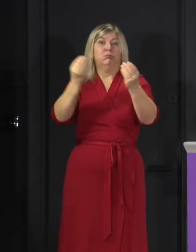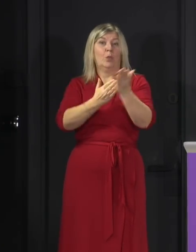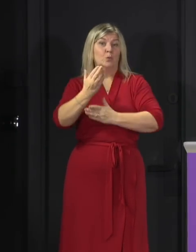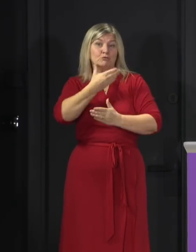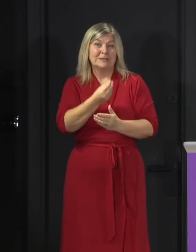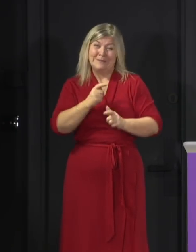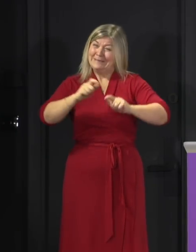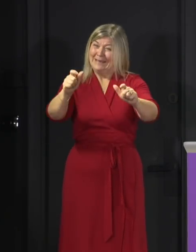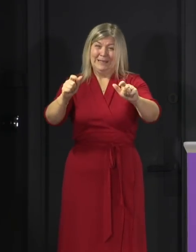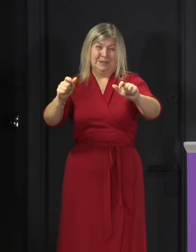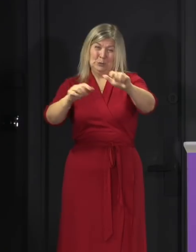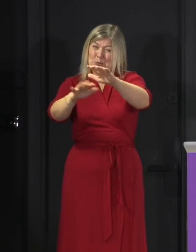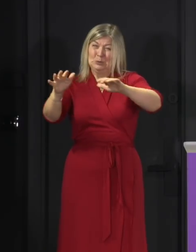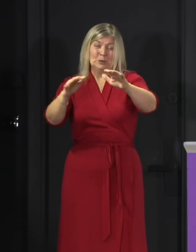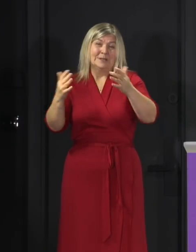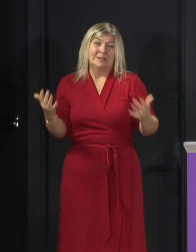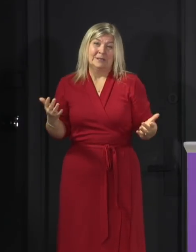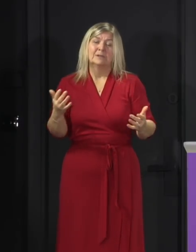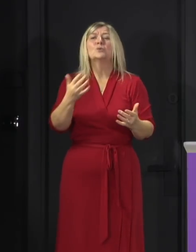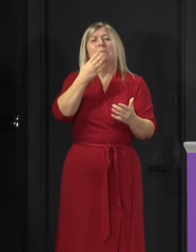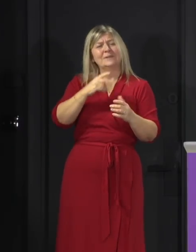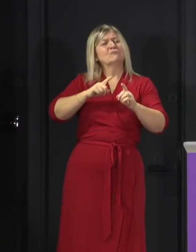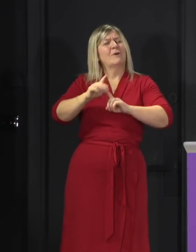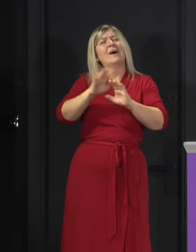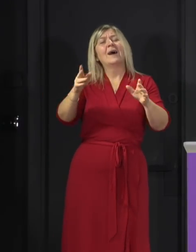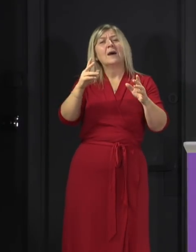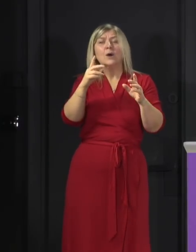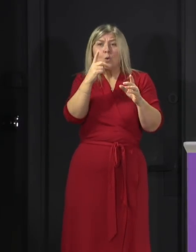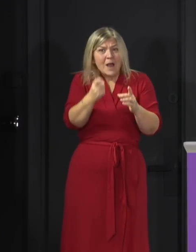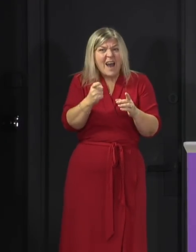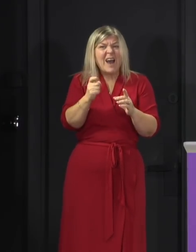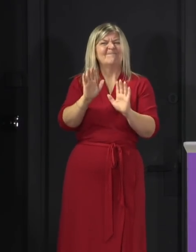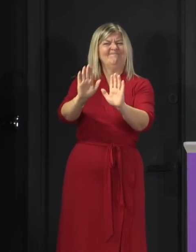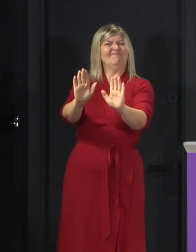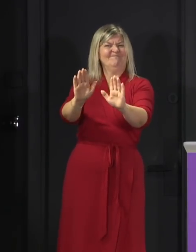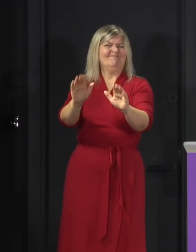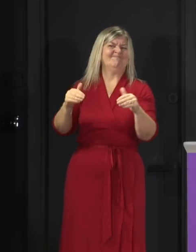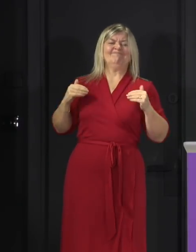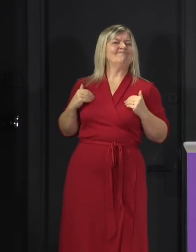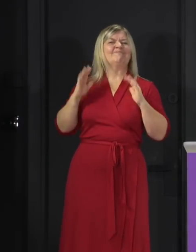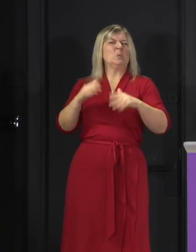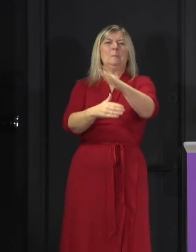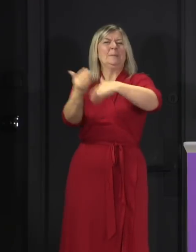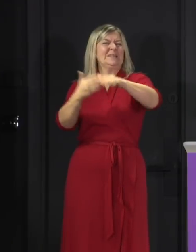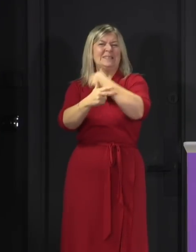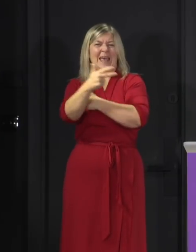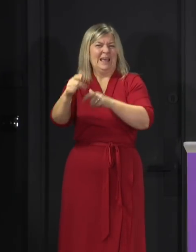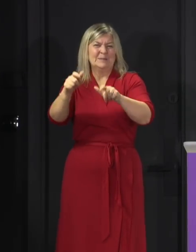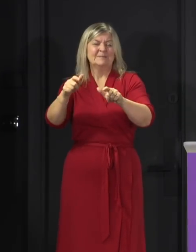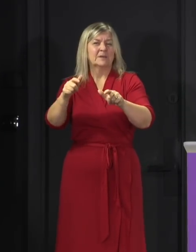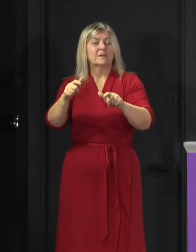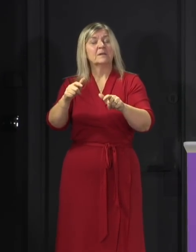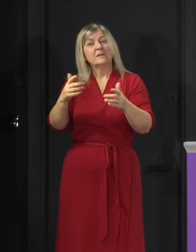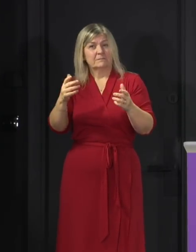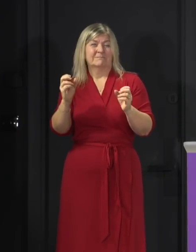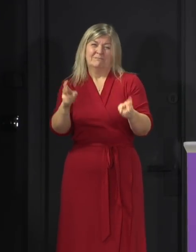jump from household to household if you can possibly avoid it. However, if you decide that it is essential to meet other people over